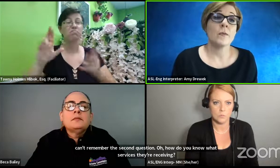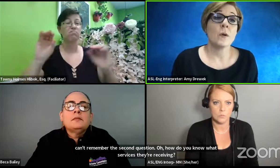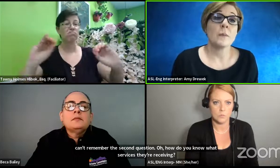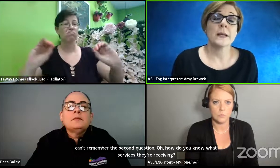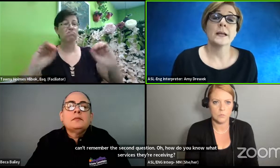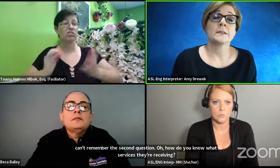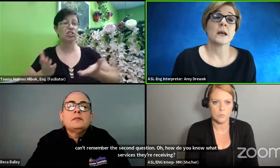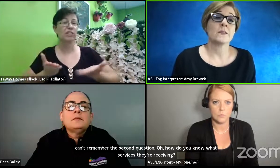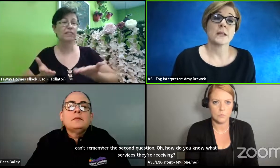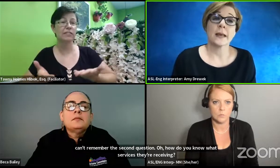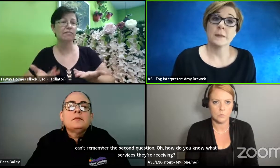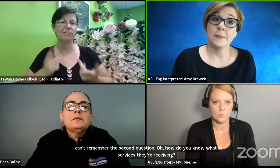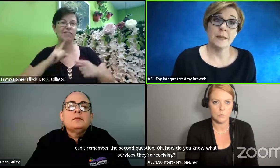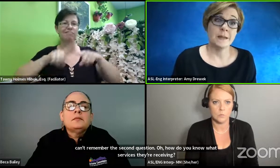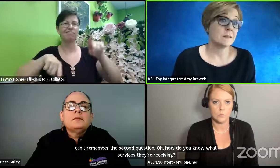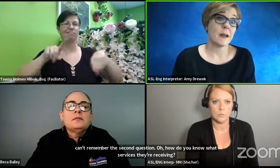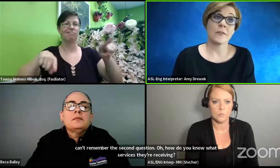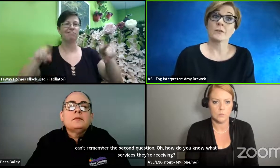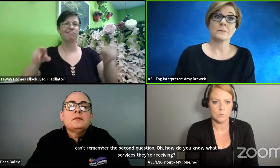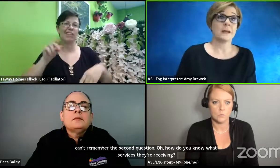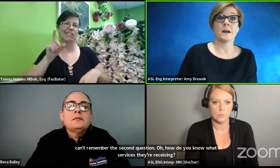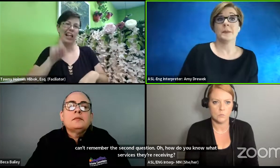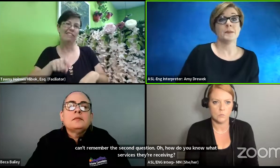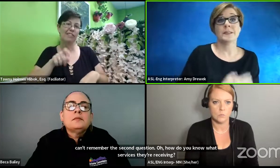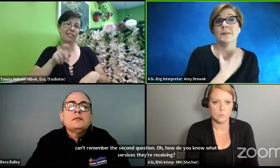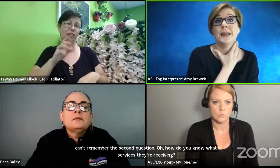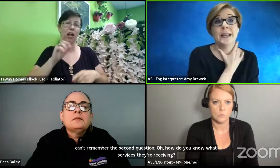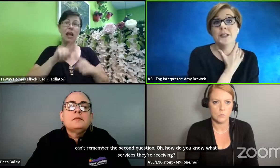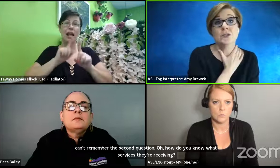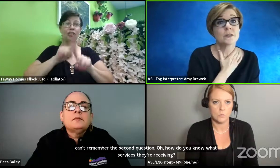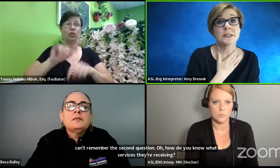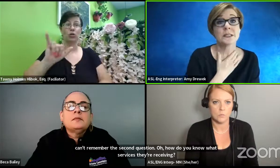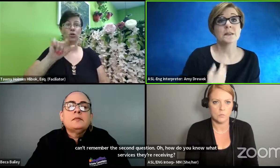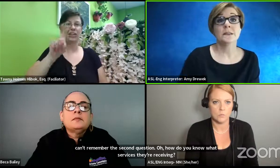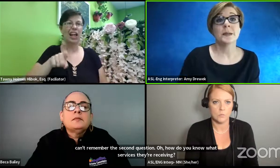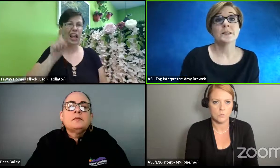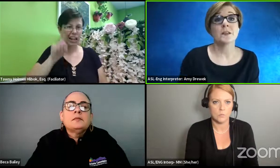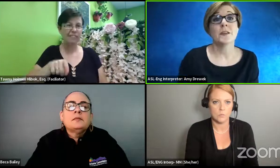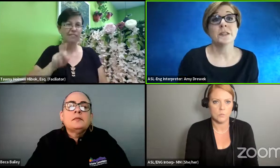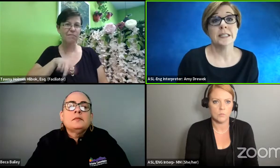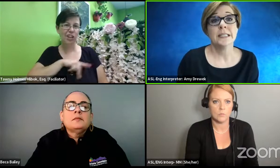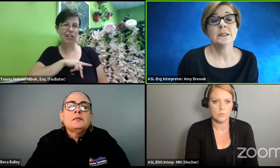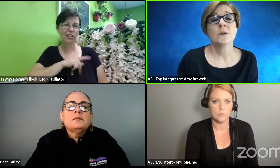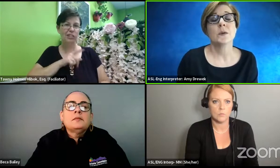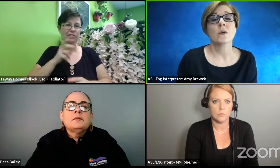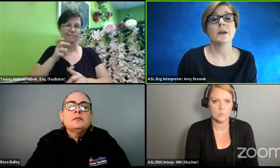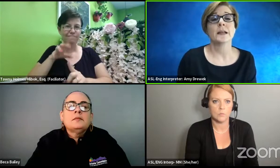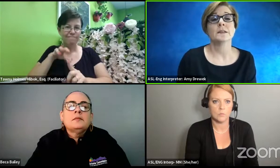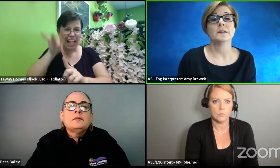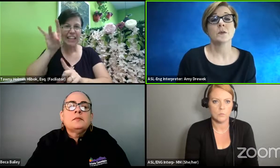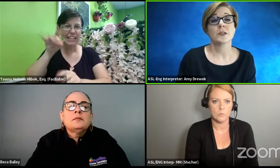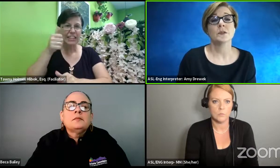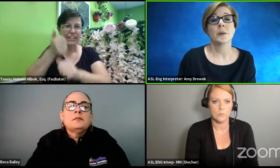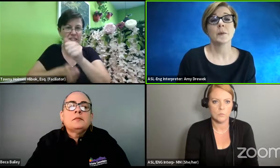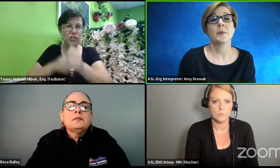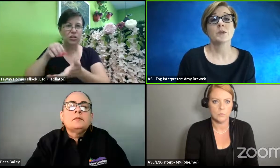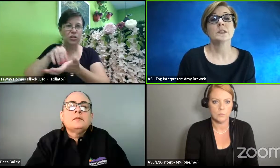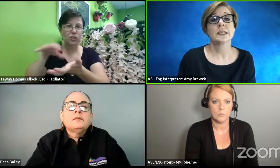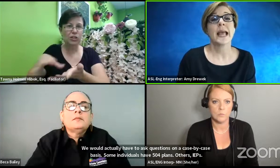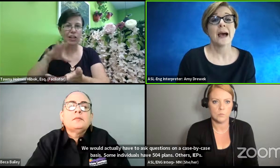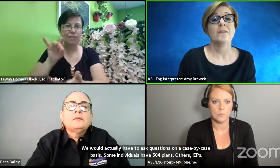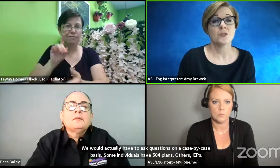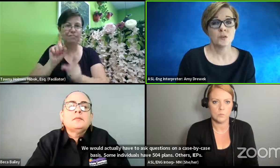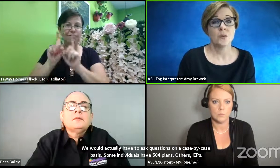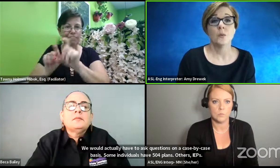have 504 plans, others IEPs, others might not be receiving any services. It depends on their needs. So in order to answer the question, we